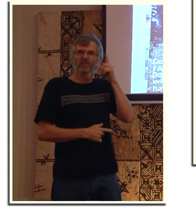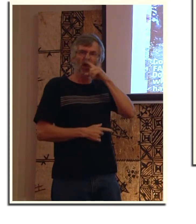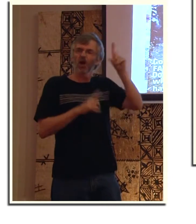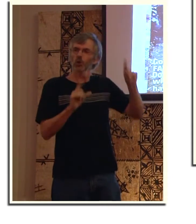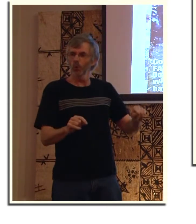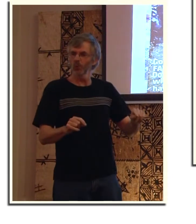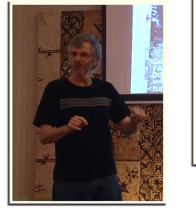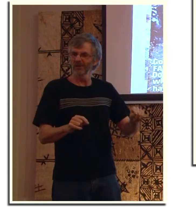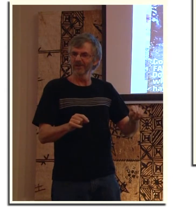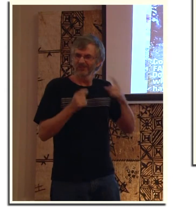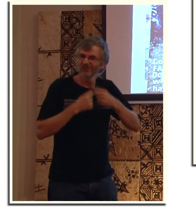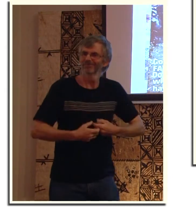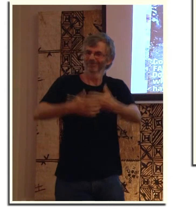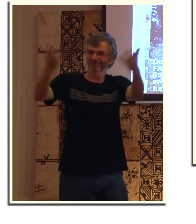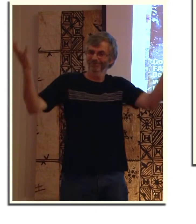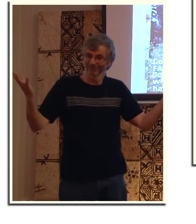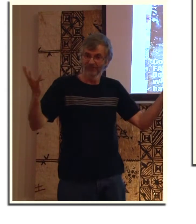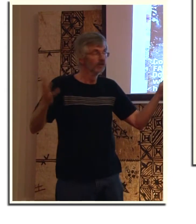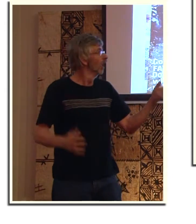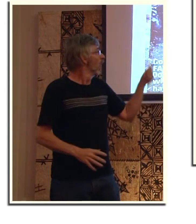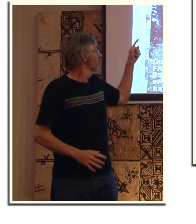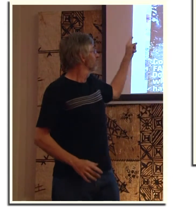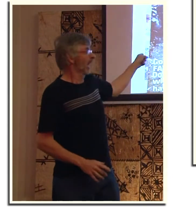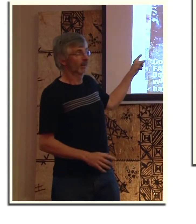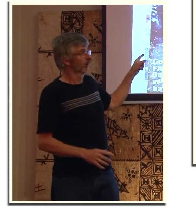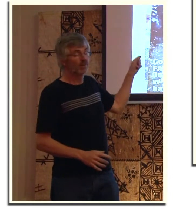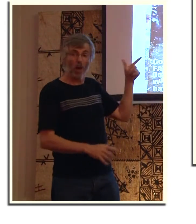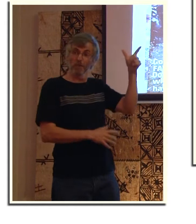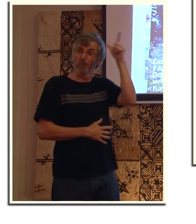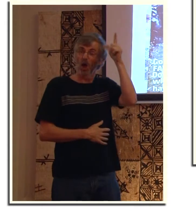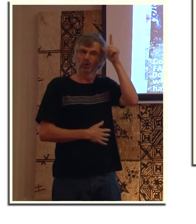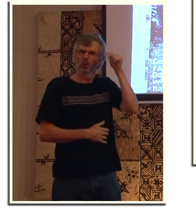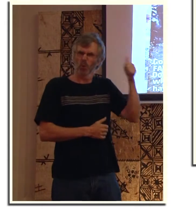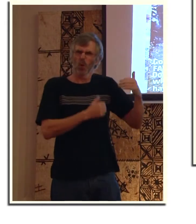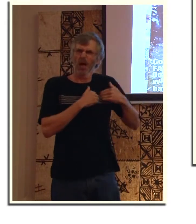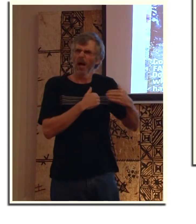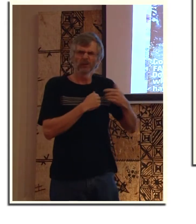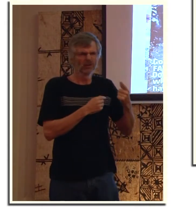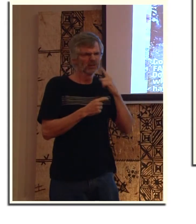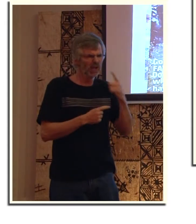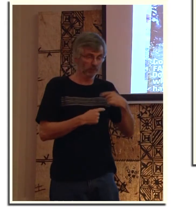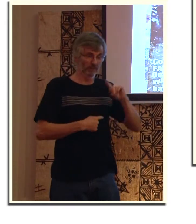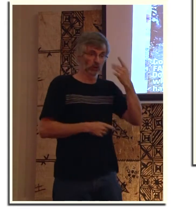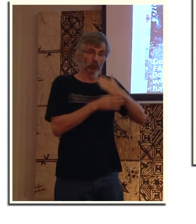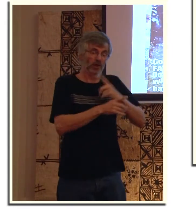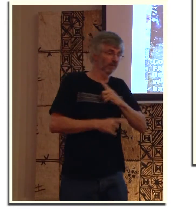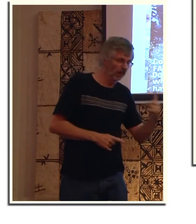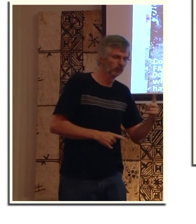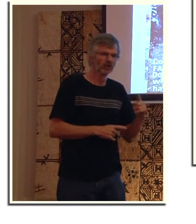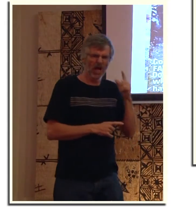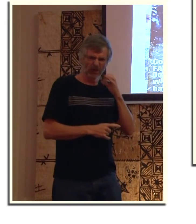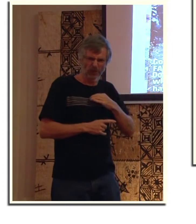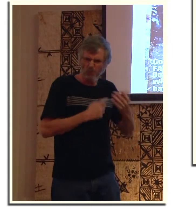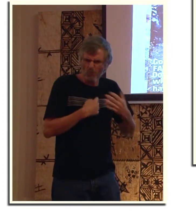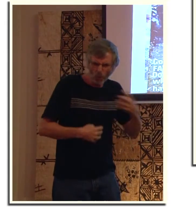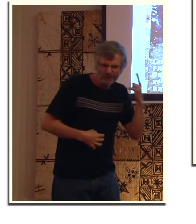do anything. My boss had a really good heart, and he asked me if I knew any other deaf people who might